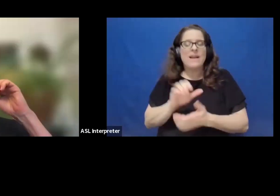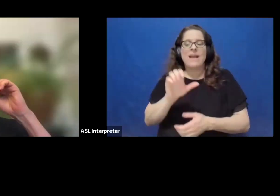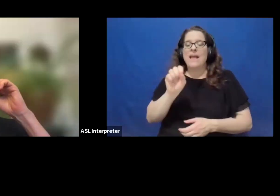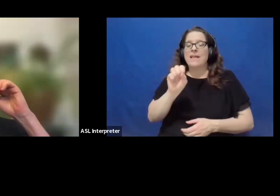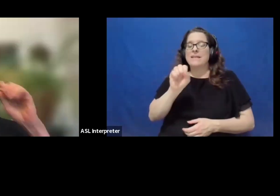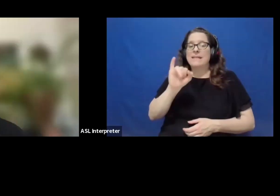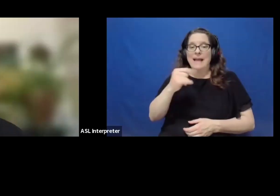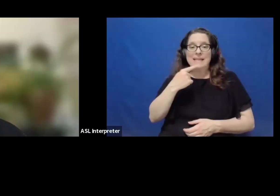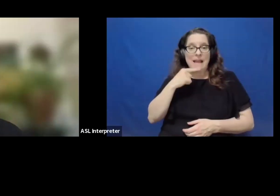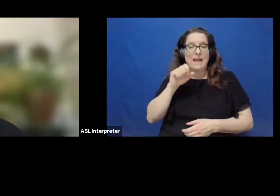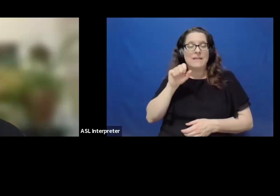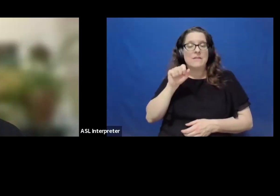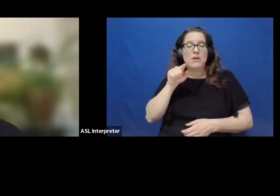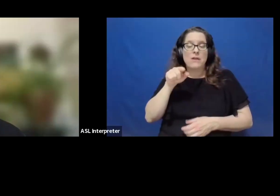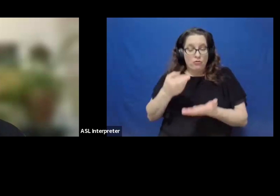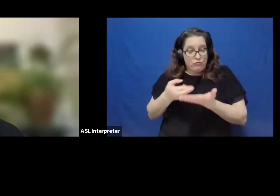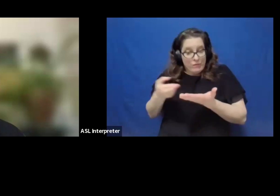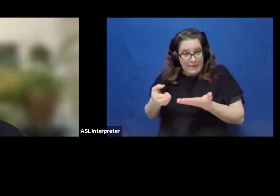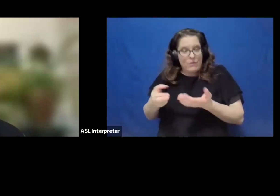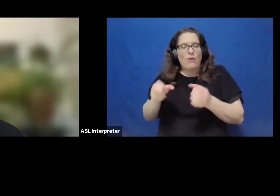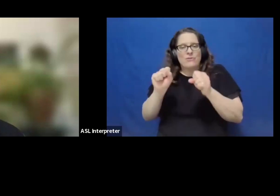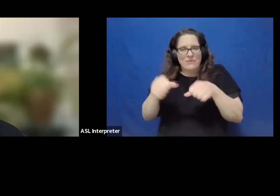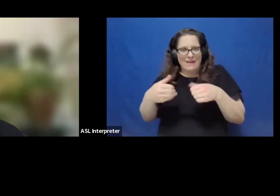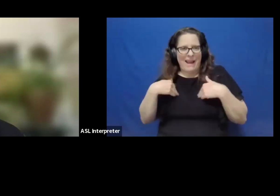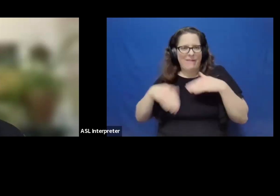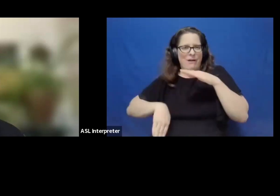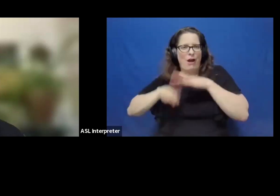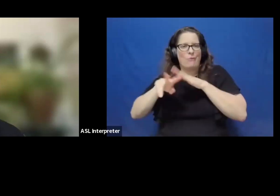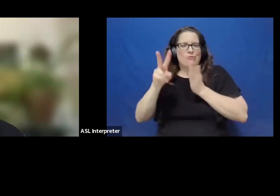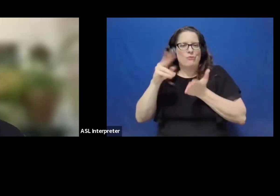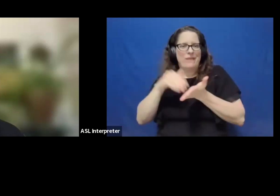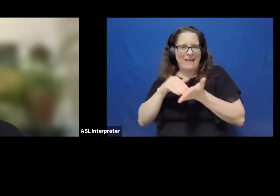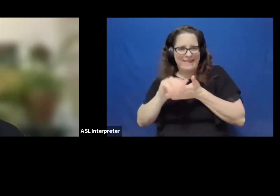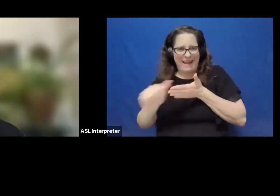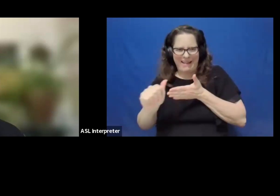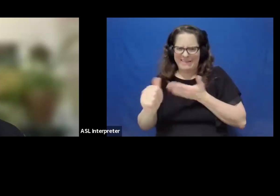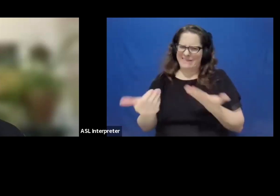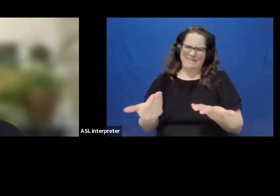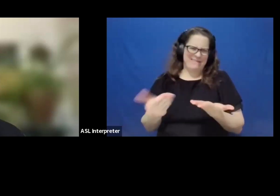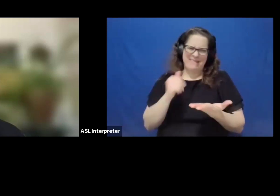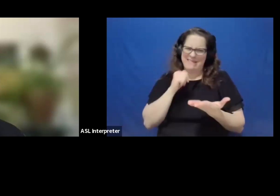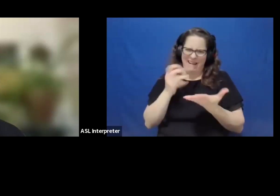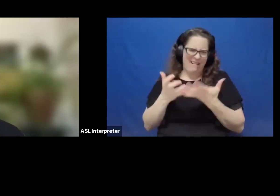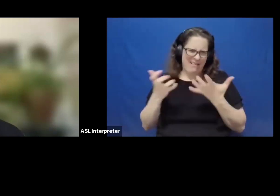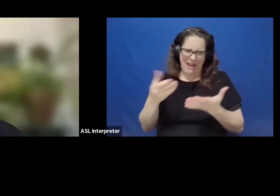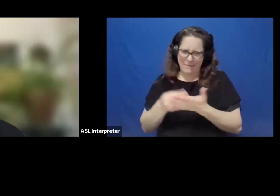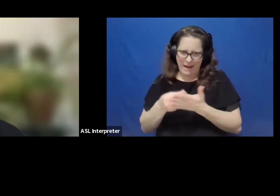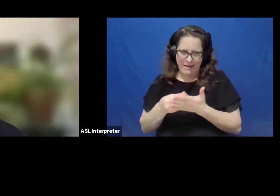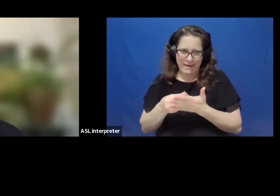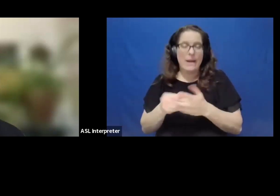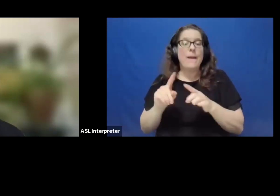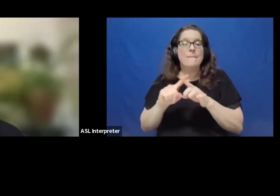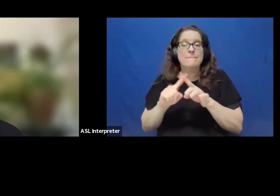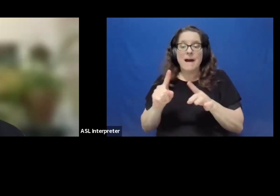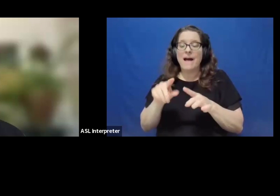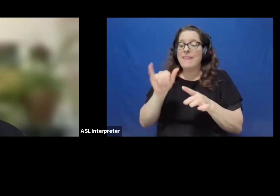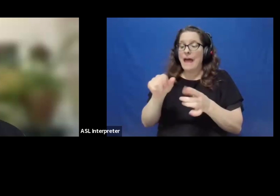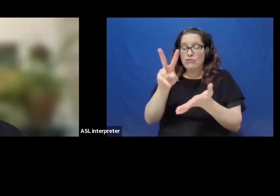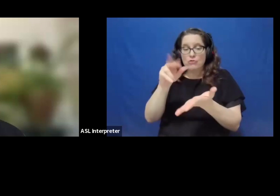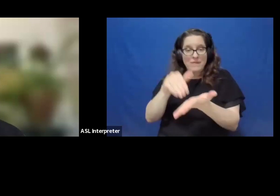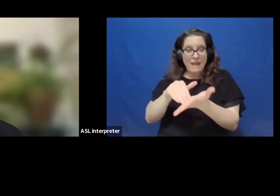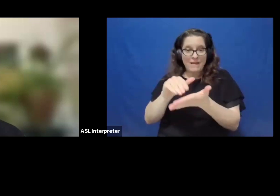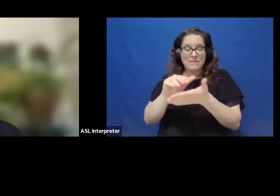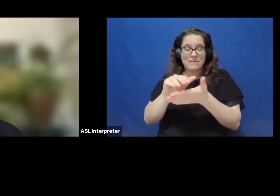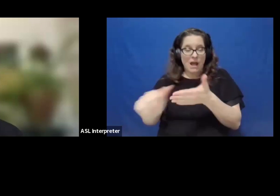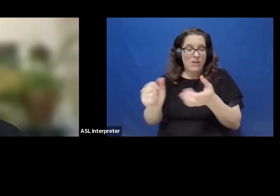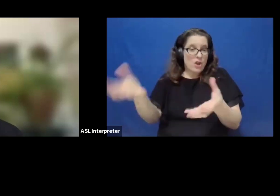fortunately, there are some kinds of assets or resources that do not count against that $2,000